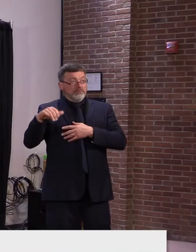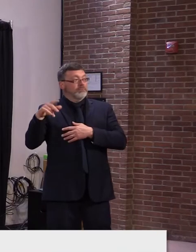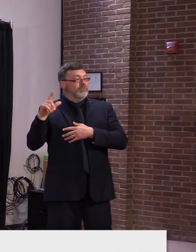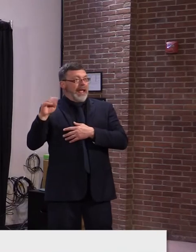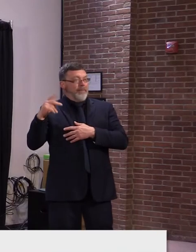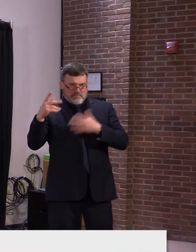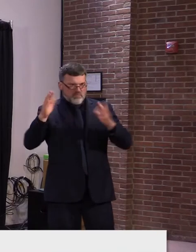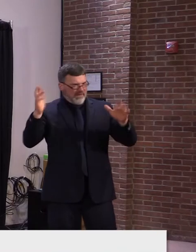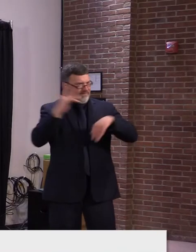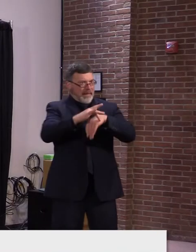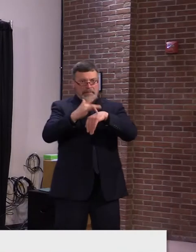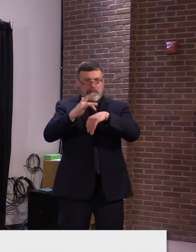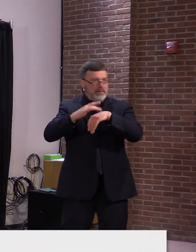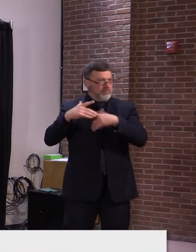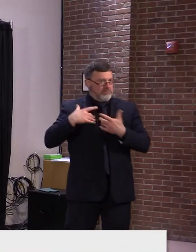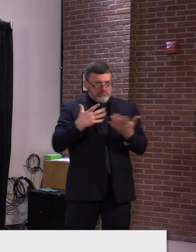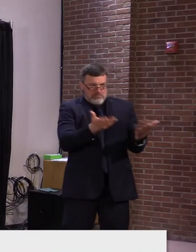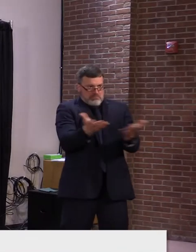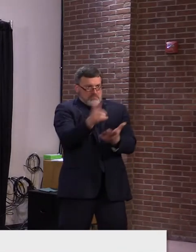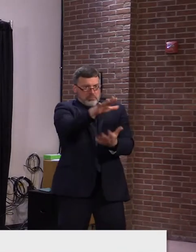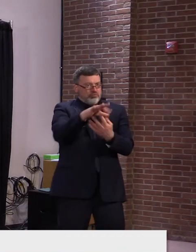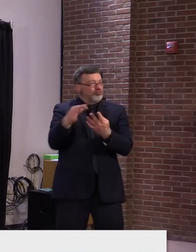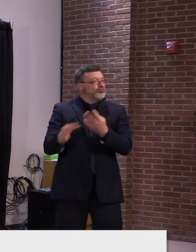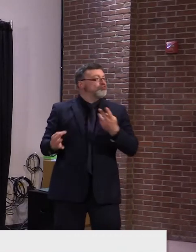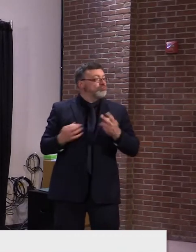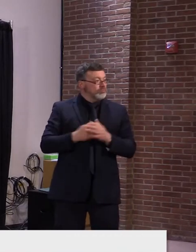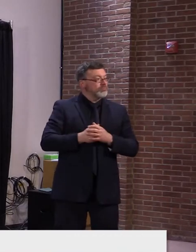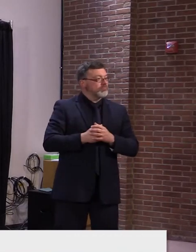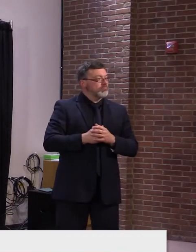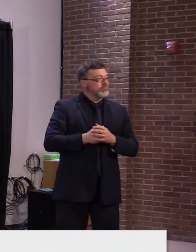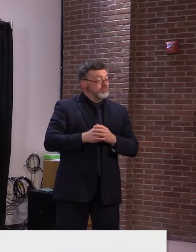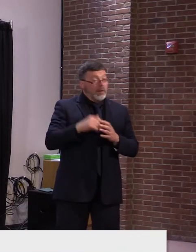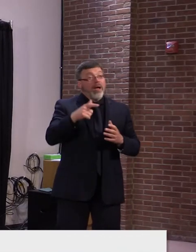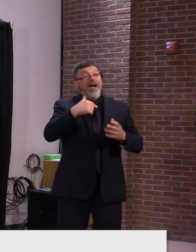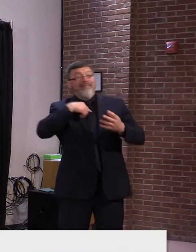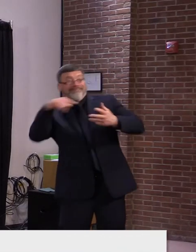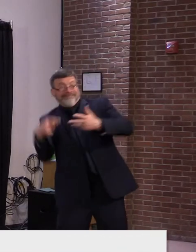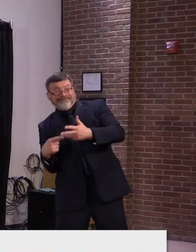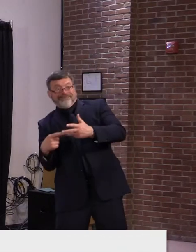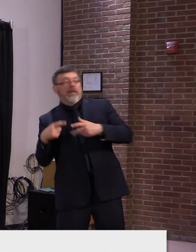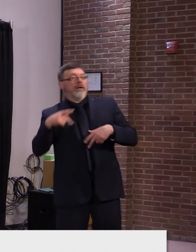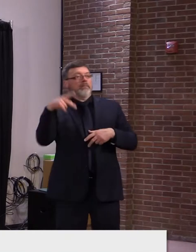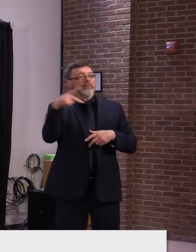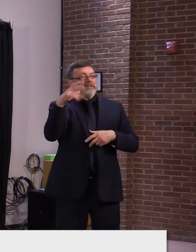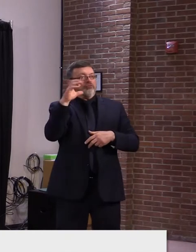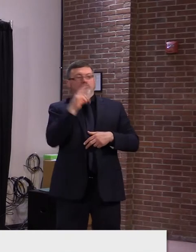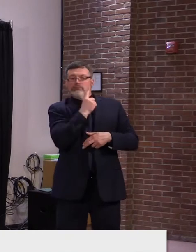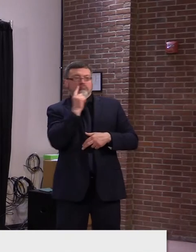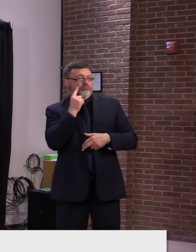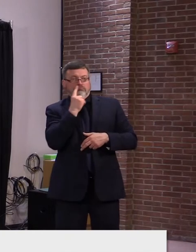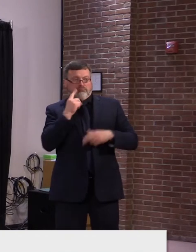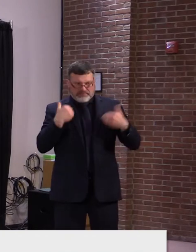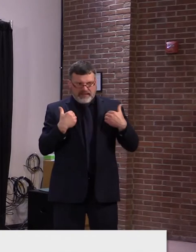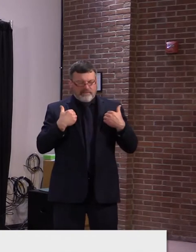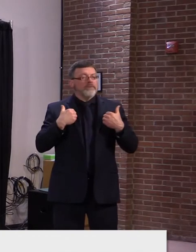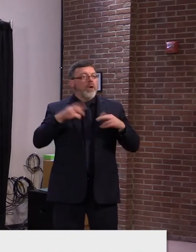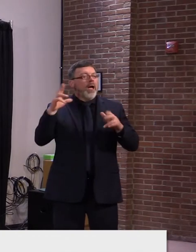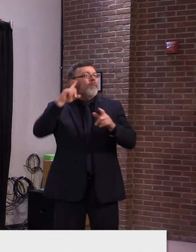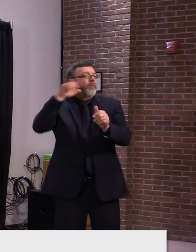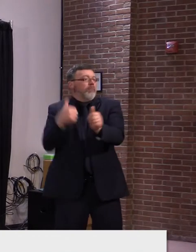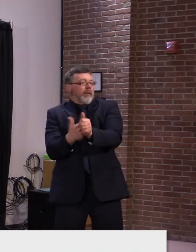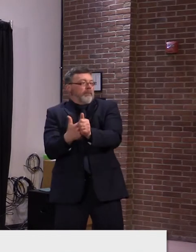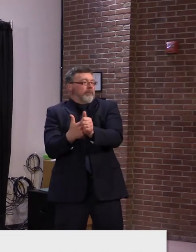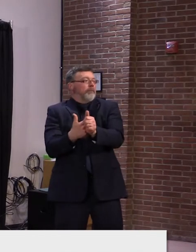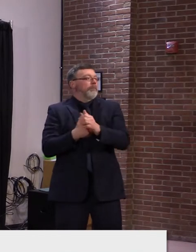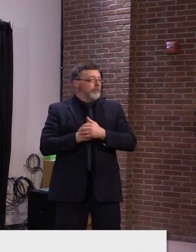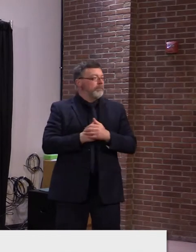For example, for a child under 2, or if you need a result letter for travel. Look